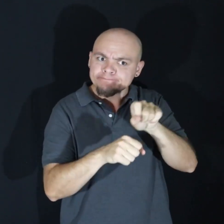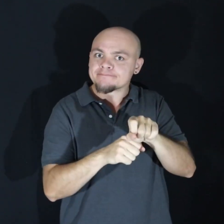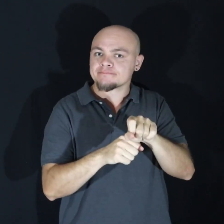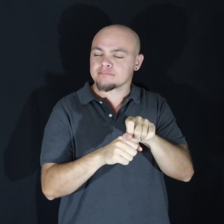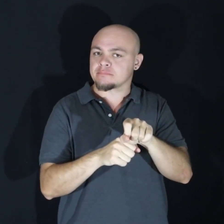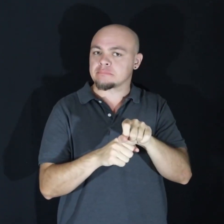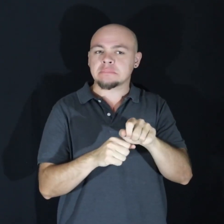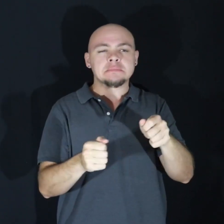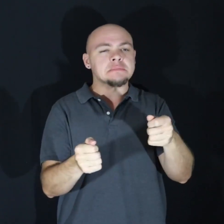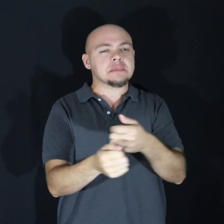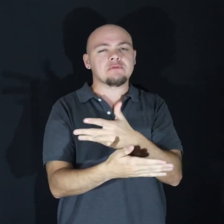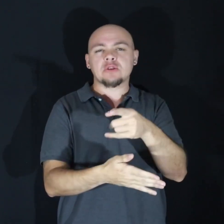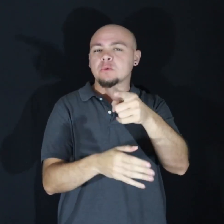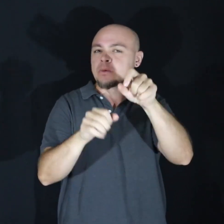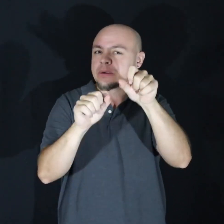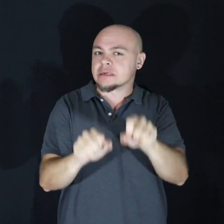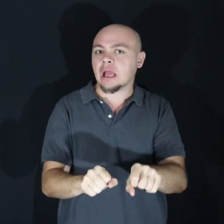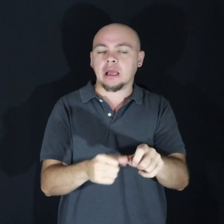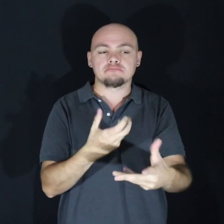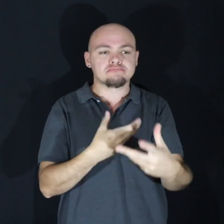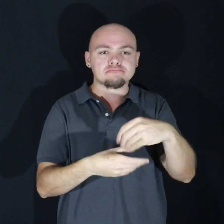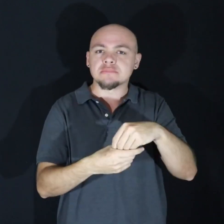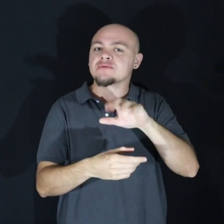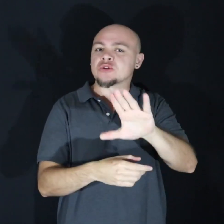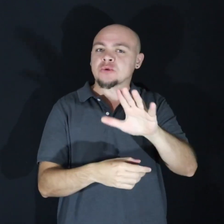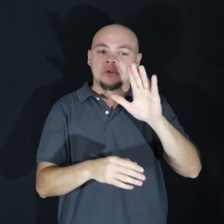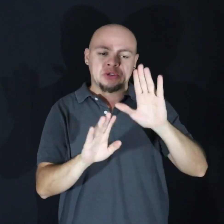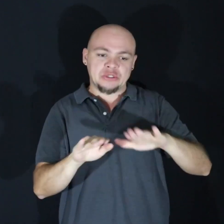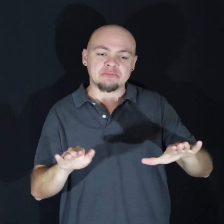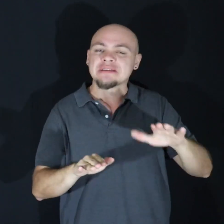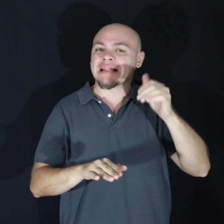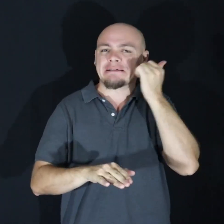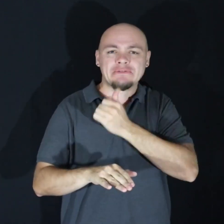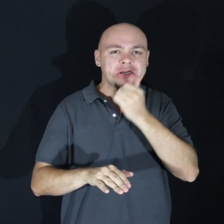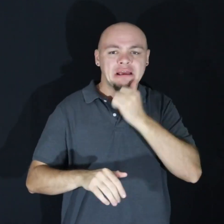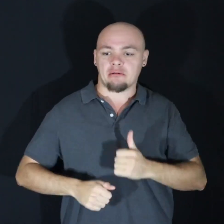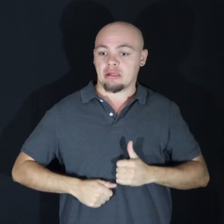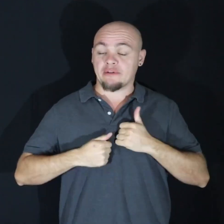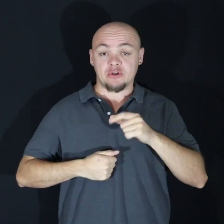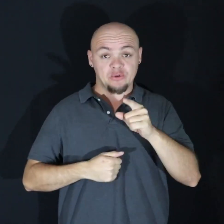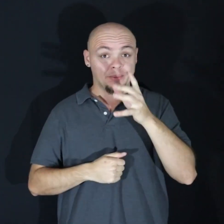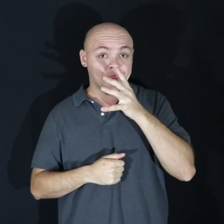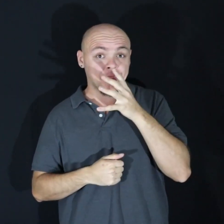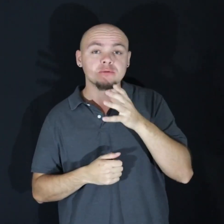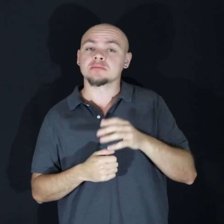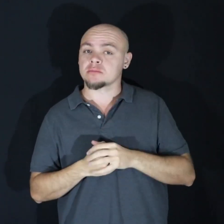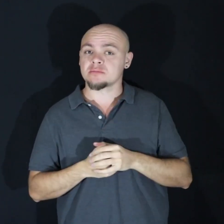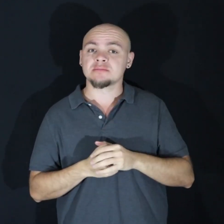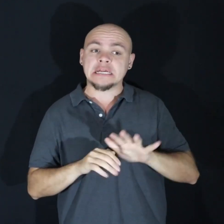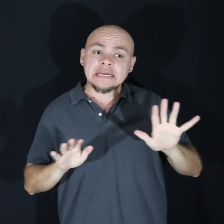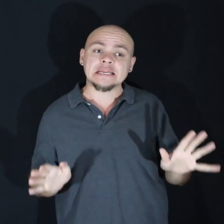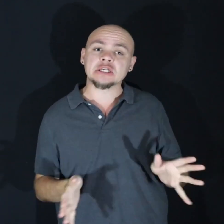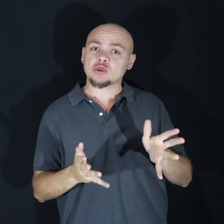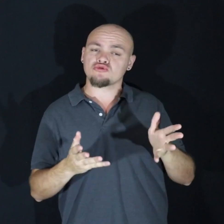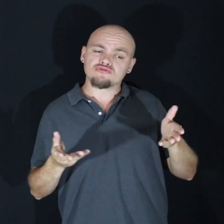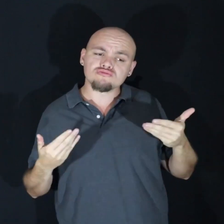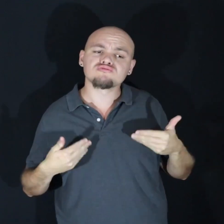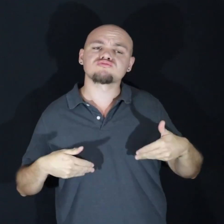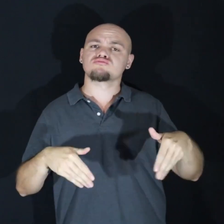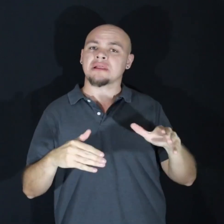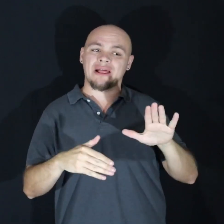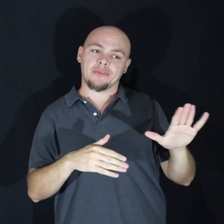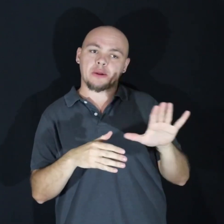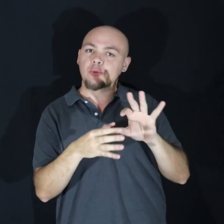Do everything you can to be in your children's daily lives. If you're a mother, encourage and facilitate the